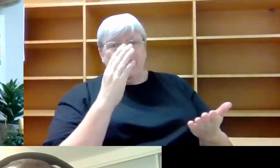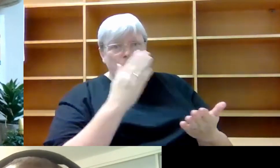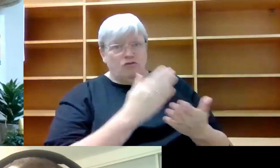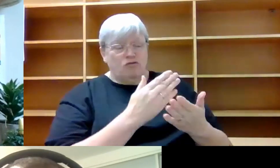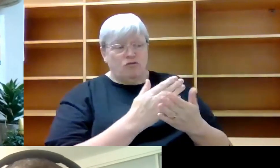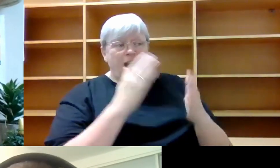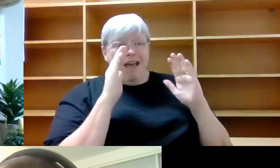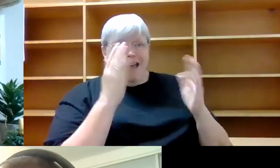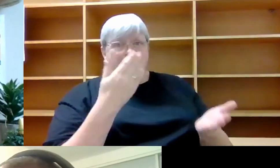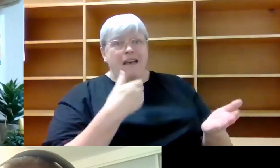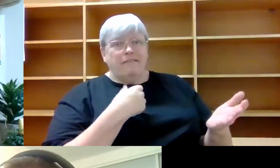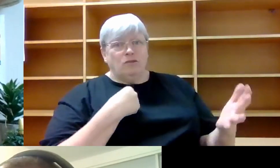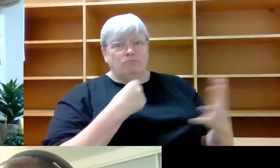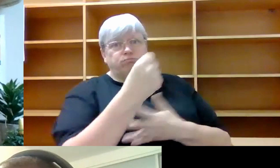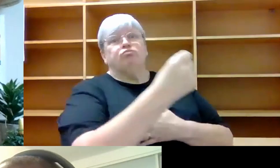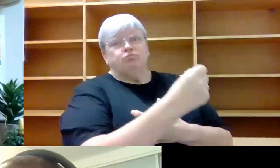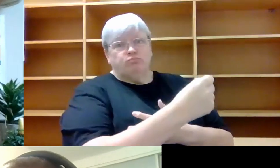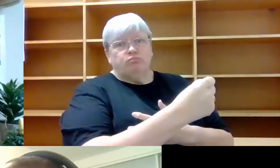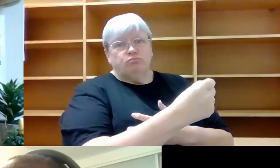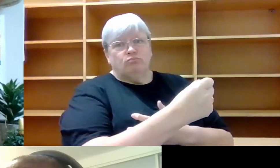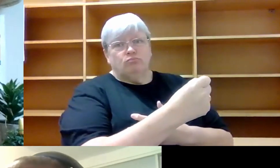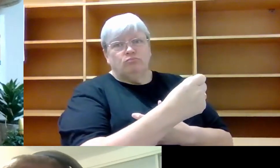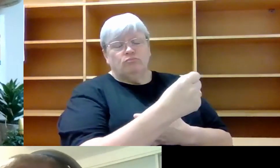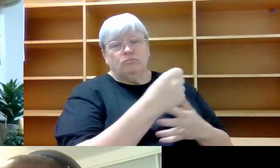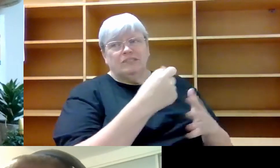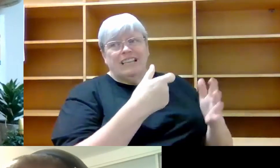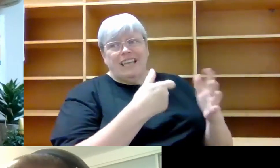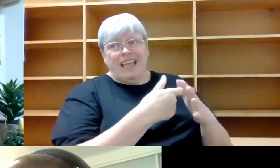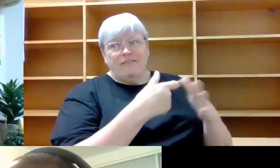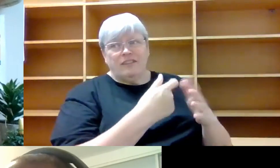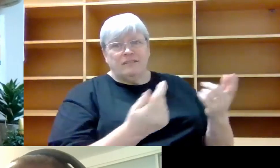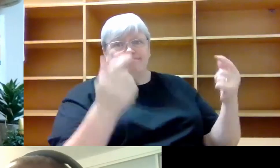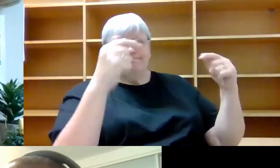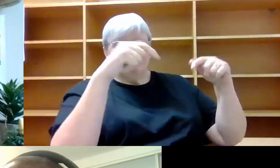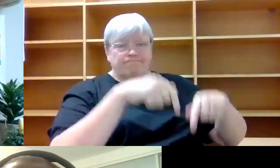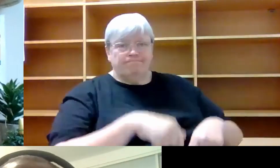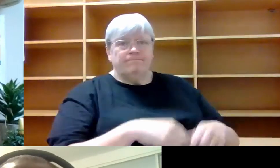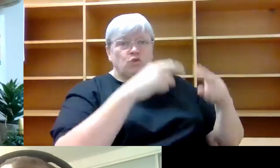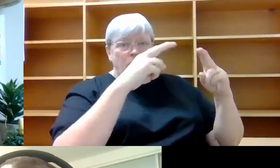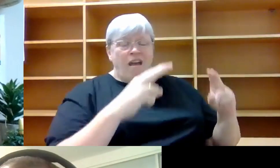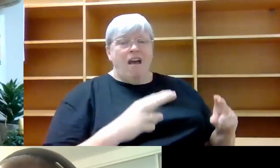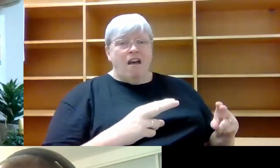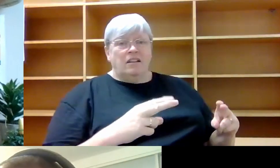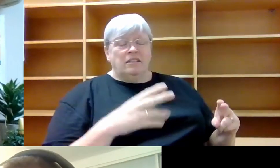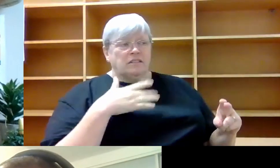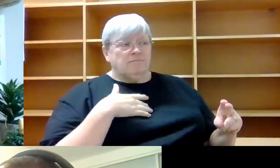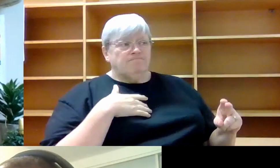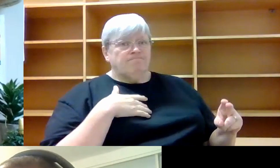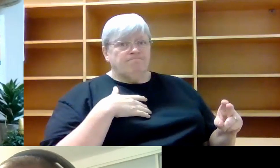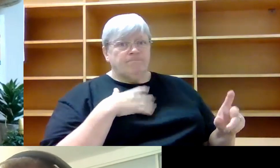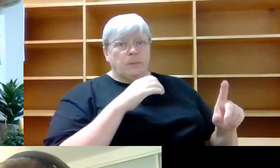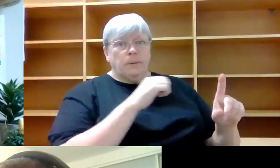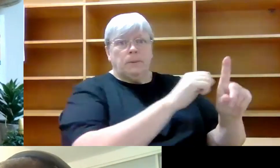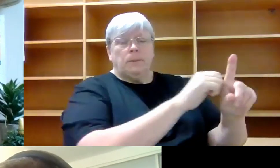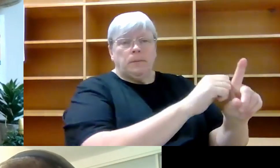we have to kick it down. And then Keverton dashed towards Mr. Donaldson's hut. I soon caught up with him.